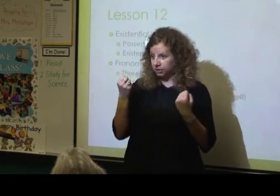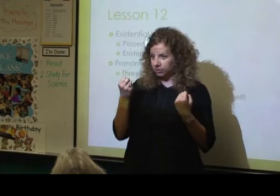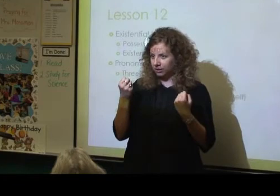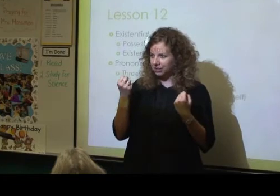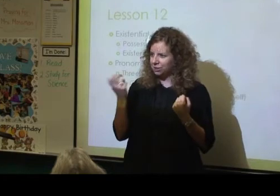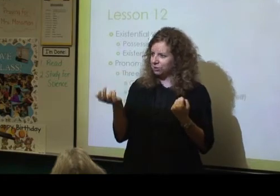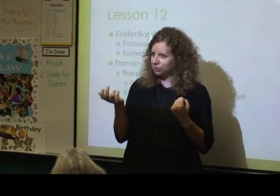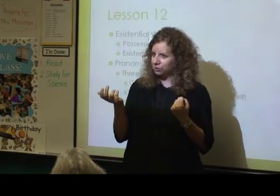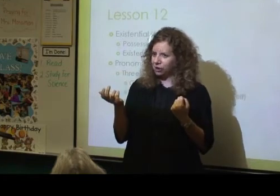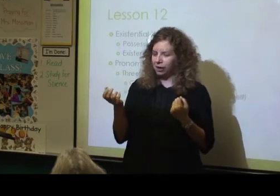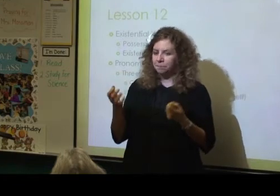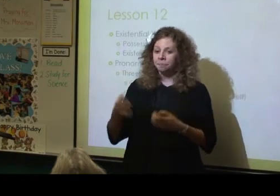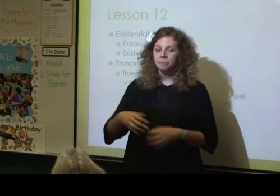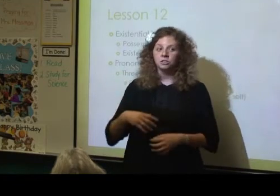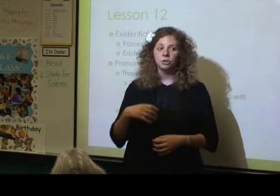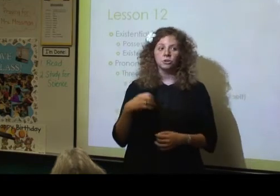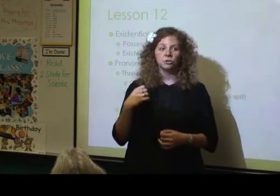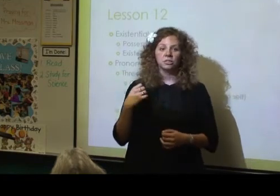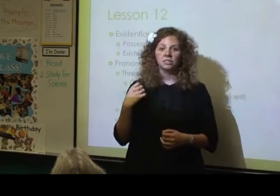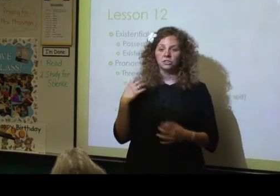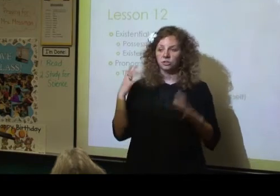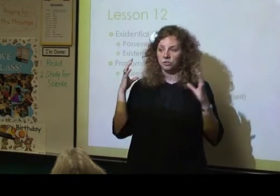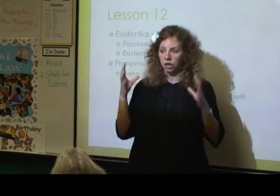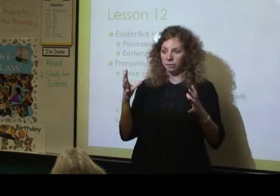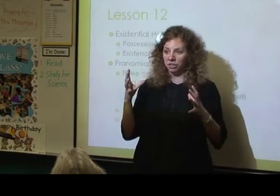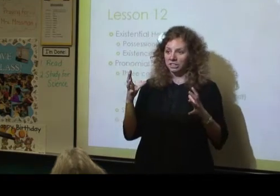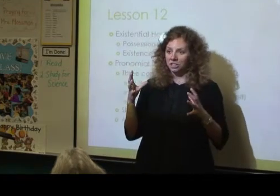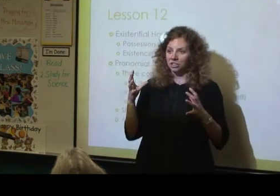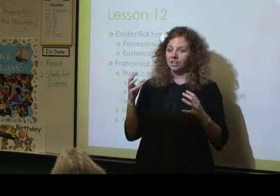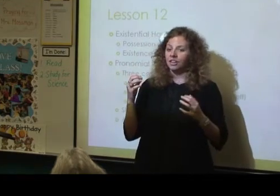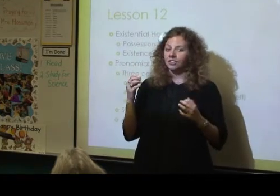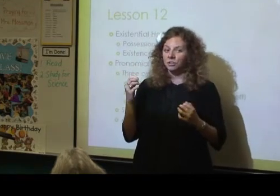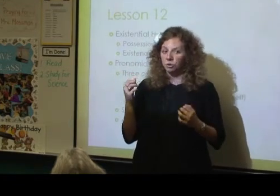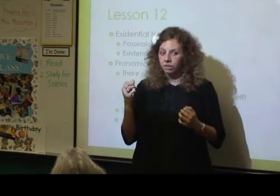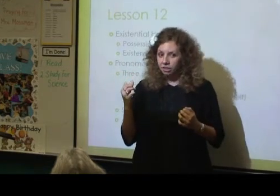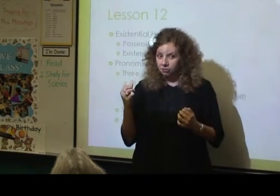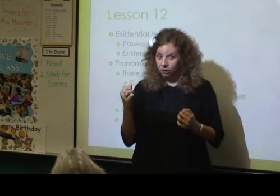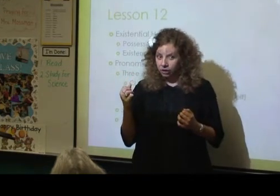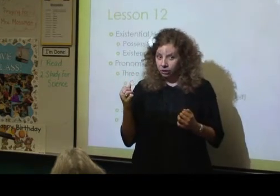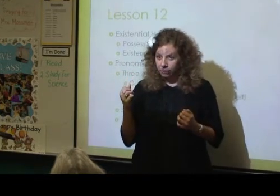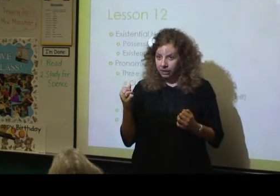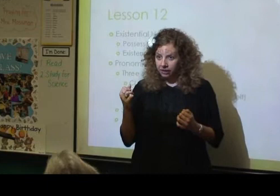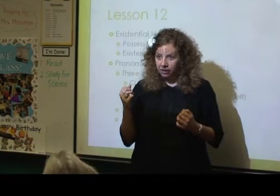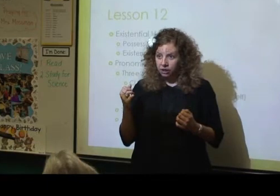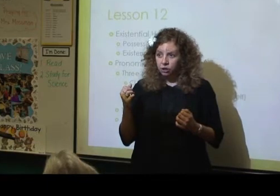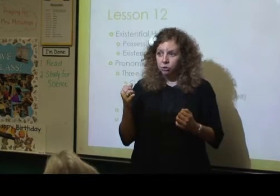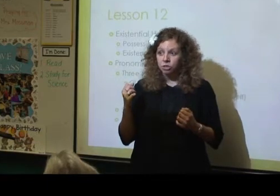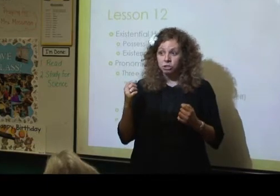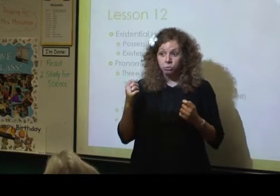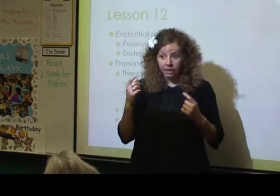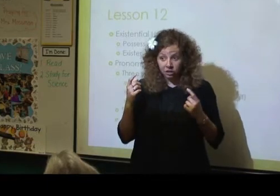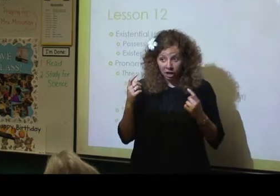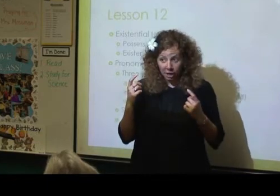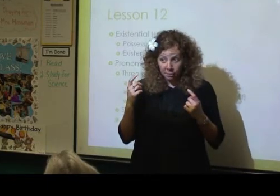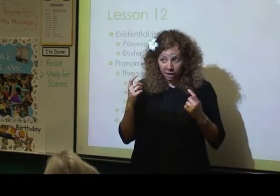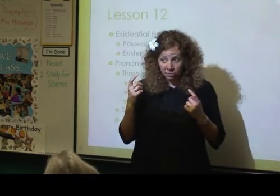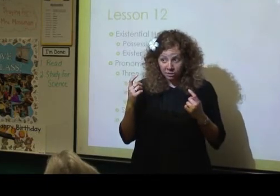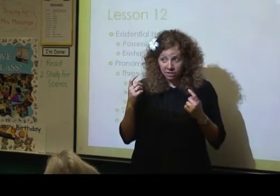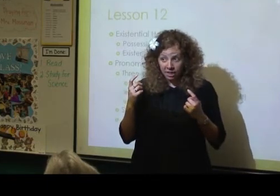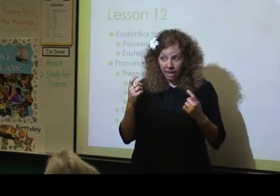other one, because I knew there was 3. Okay, so you're going to, so for topical ization, then you'll lean forward a little bit, you're going to raise your eyebrows, and